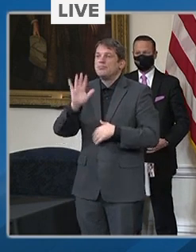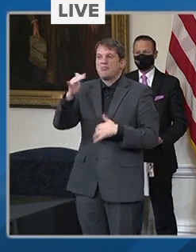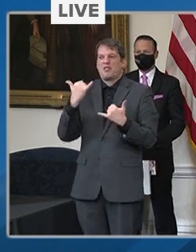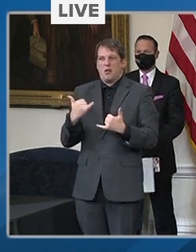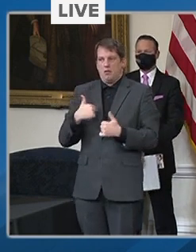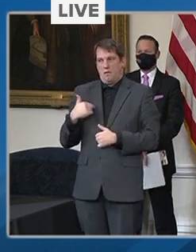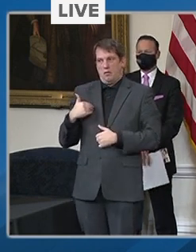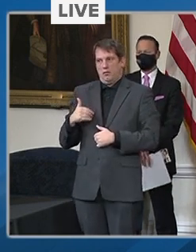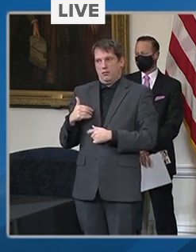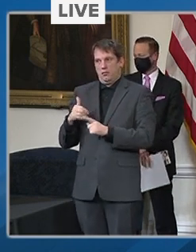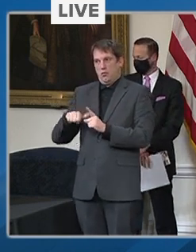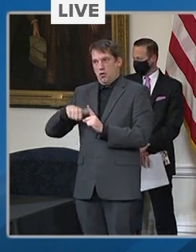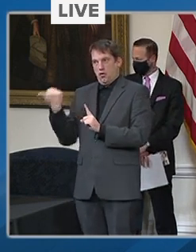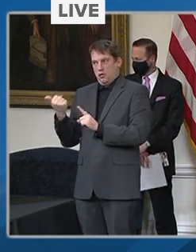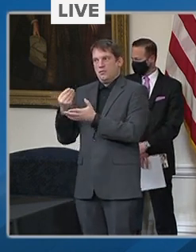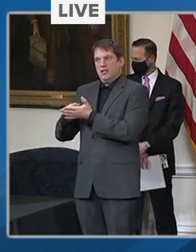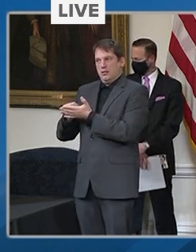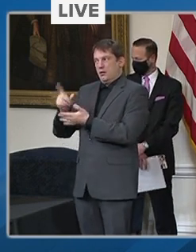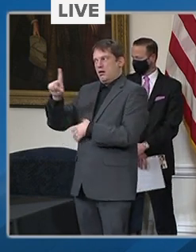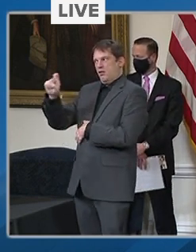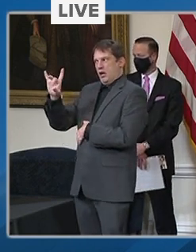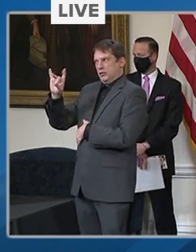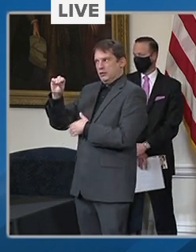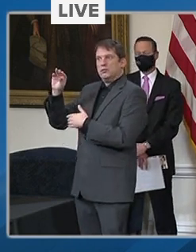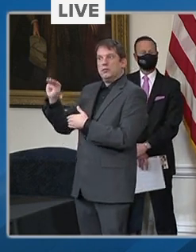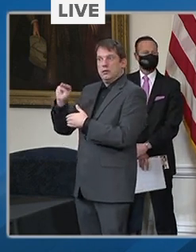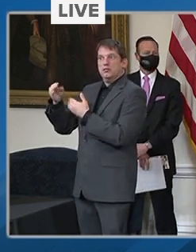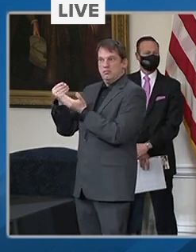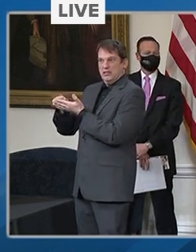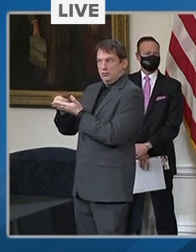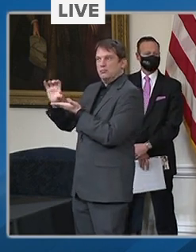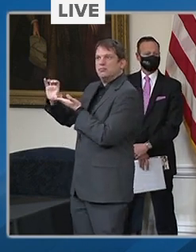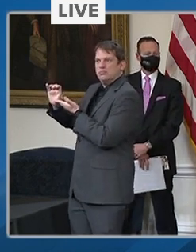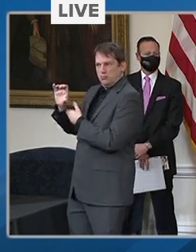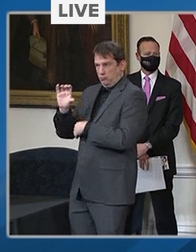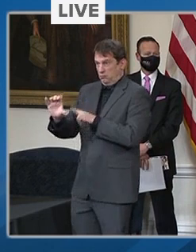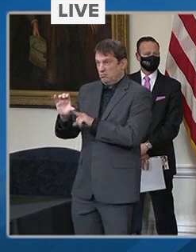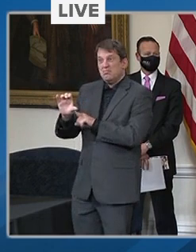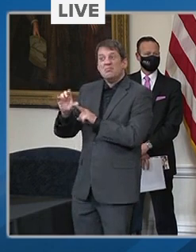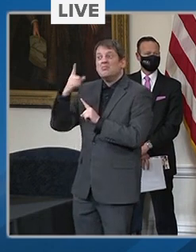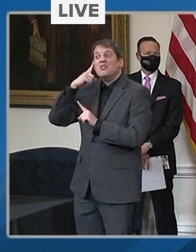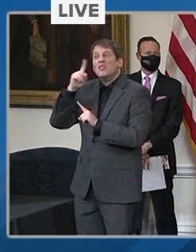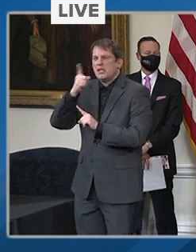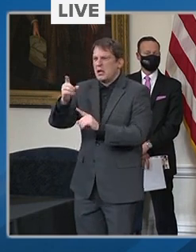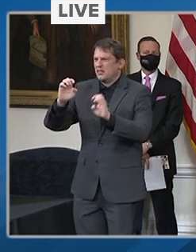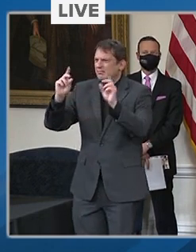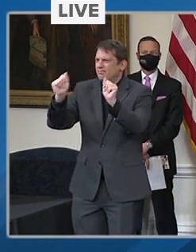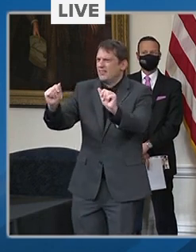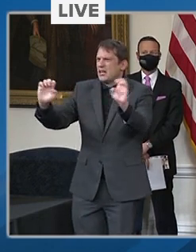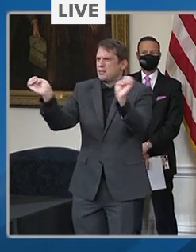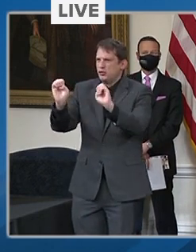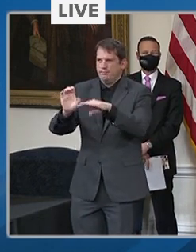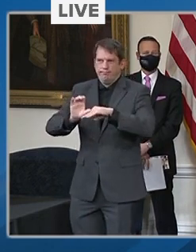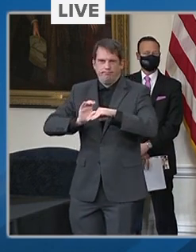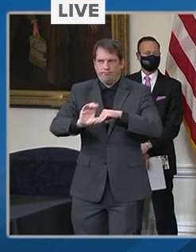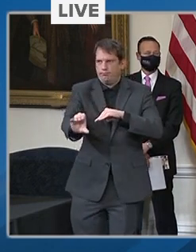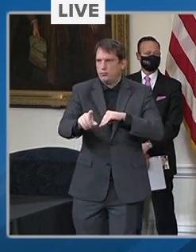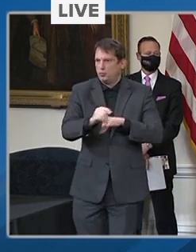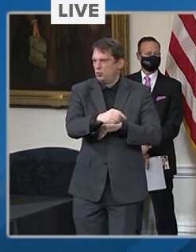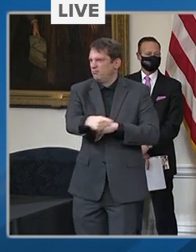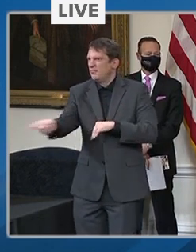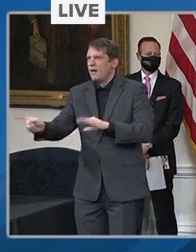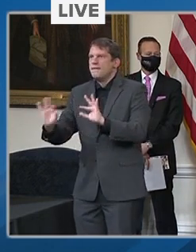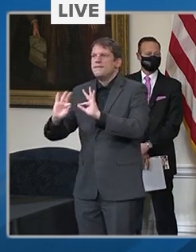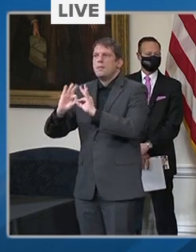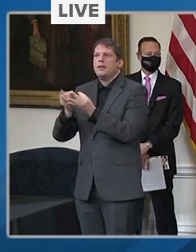$180 million in immediate emergency economic relief to help those families and small businesses that are